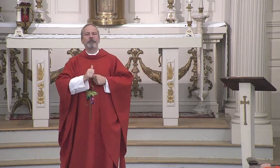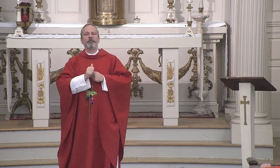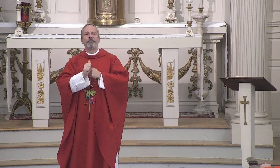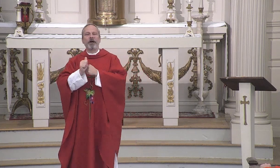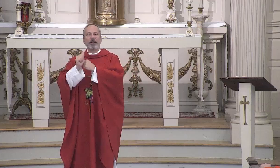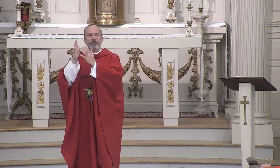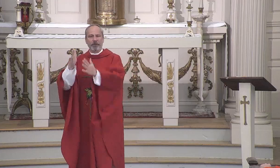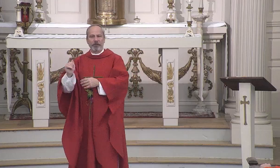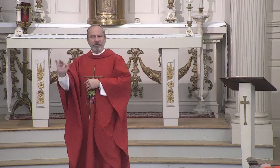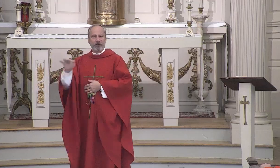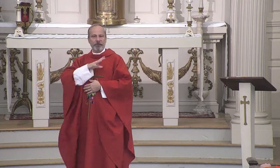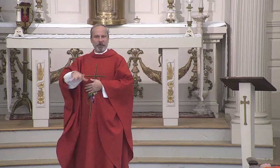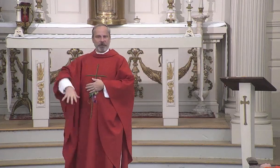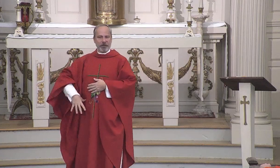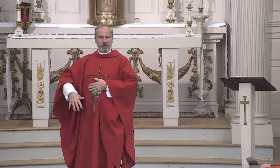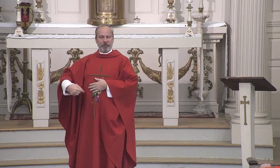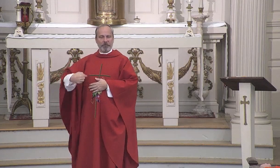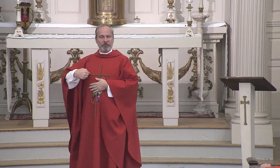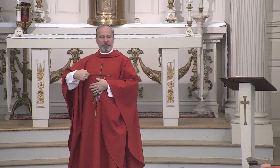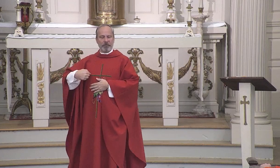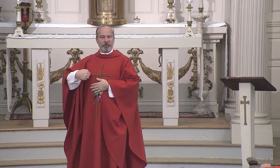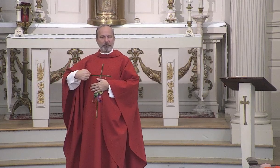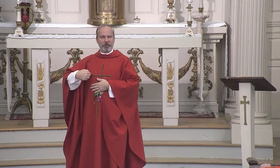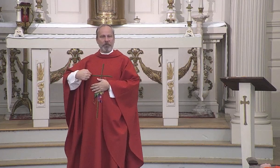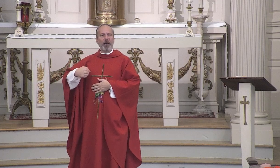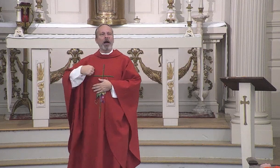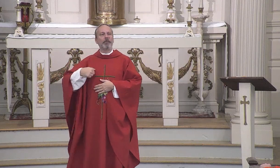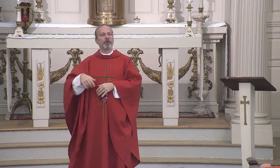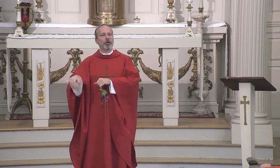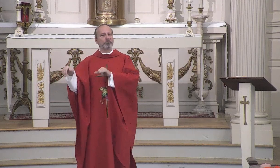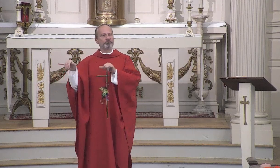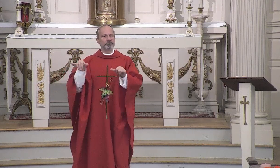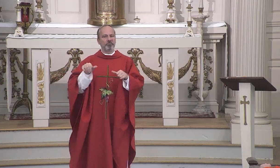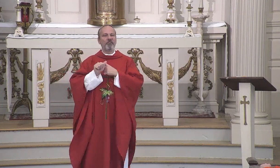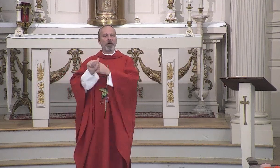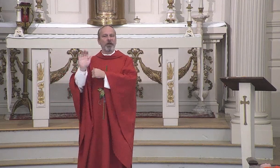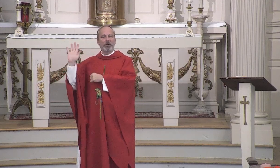If we say, "I am a follower of Christ,